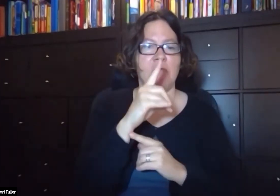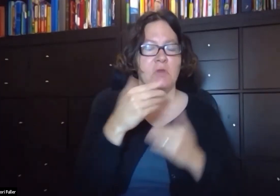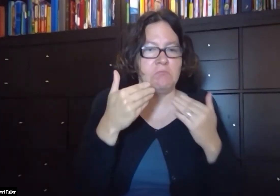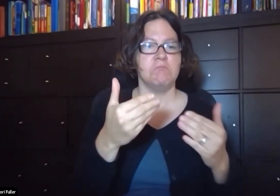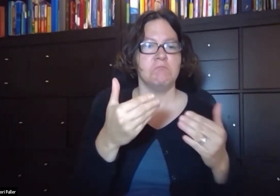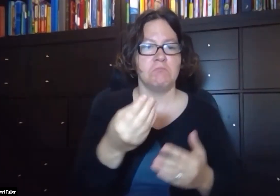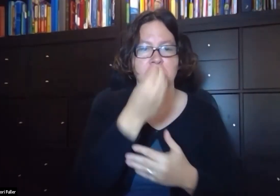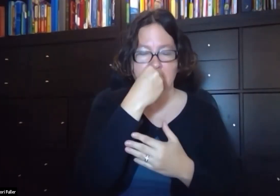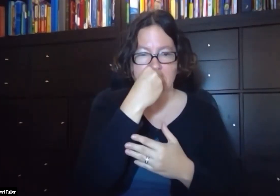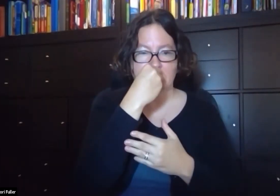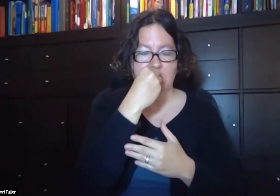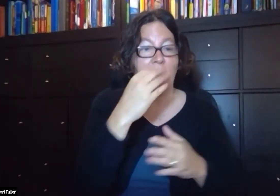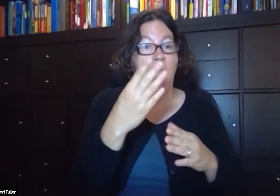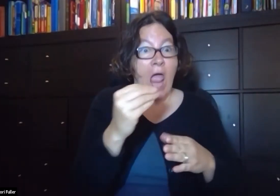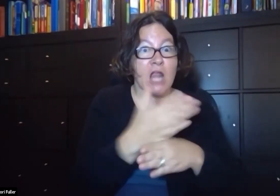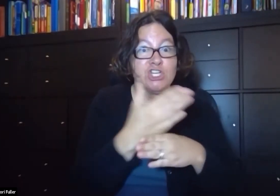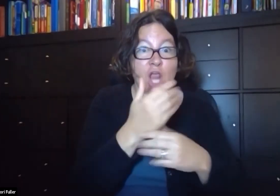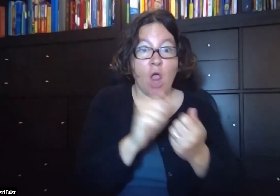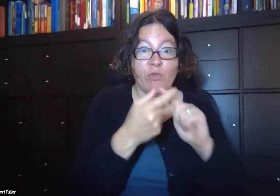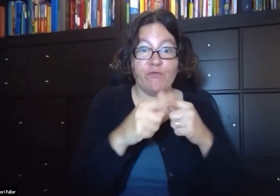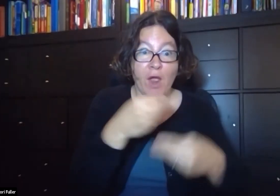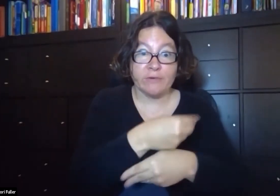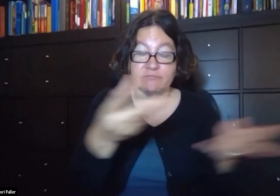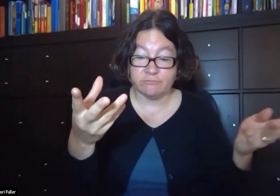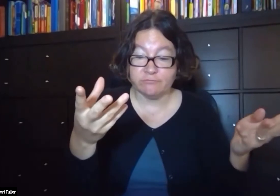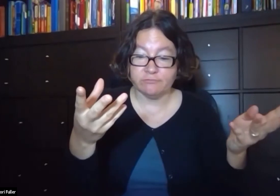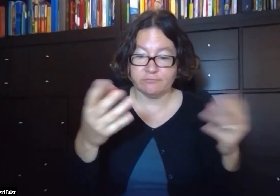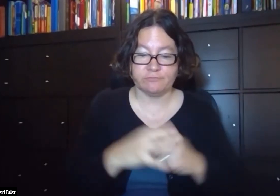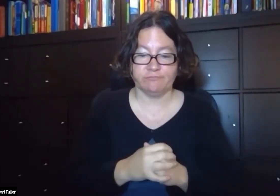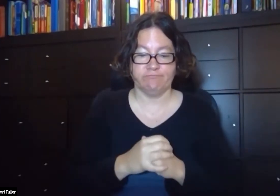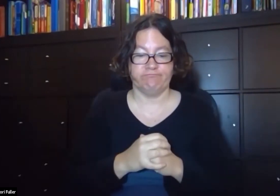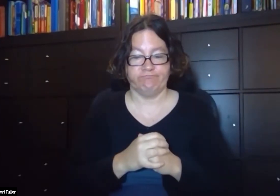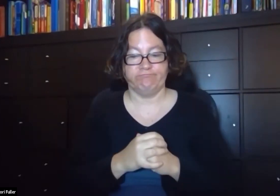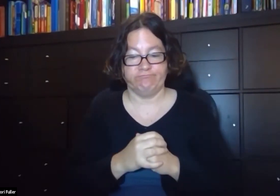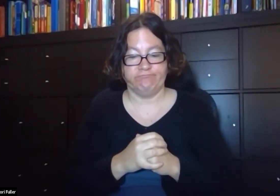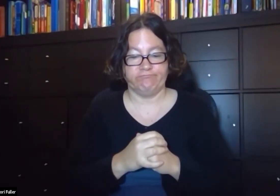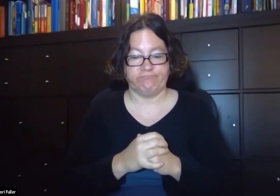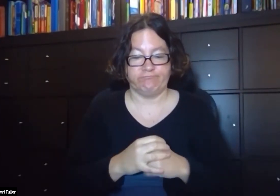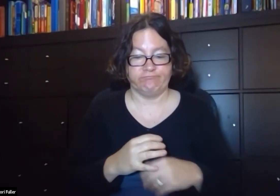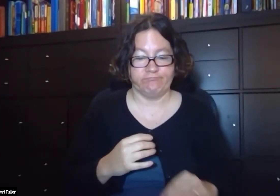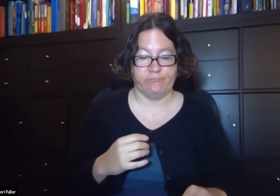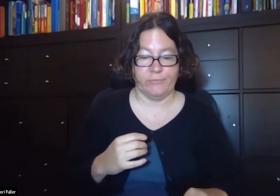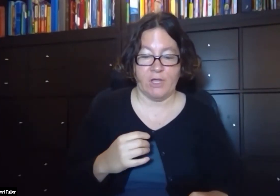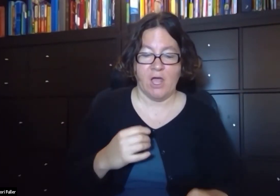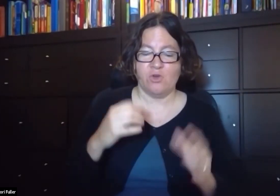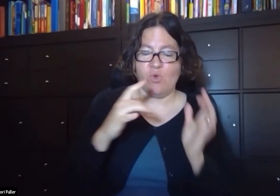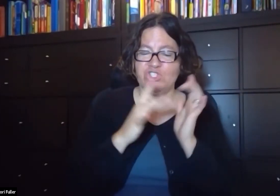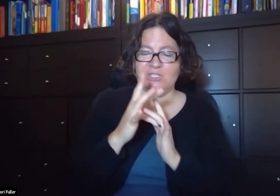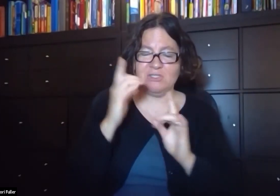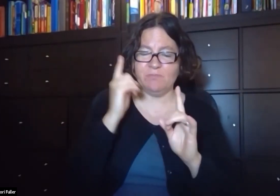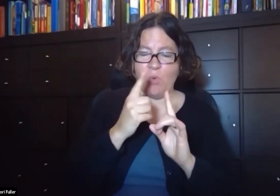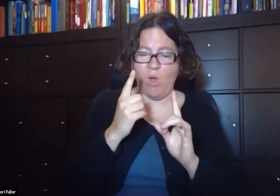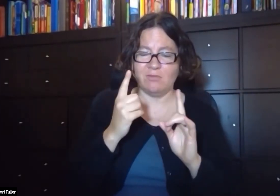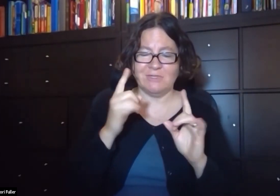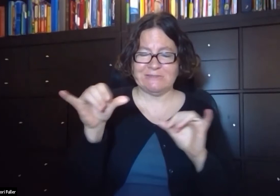bread that was actually reserved for the priests. And he shared that bread with his friends and